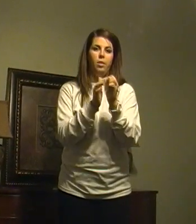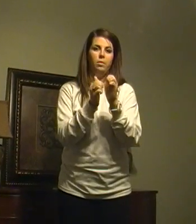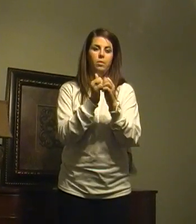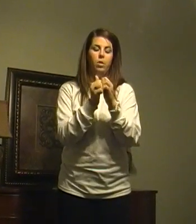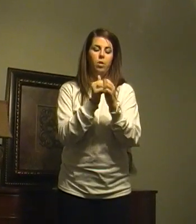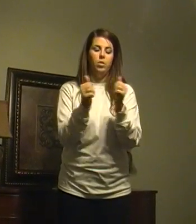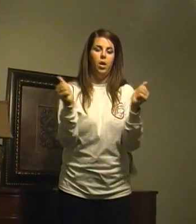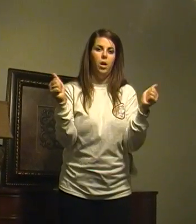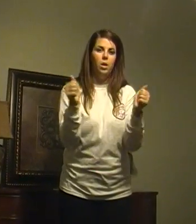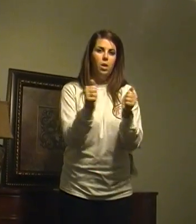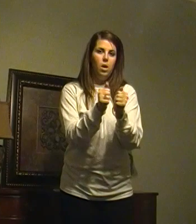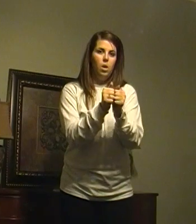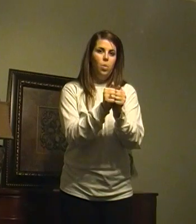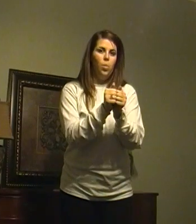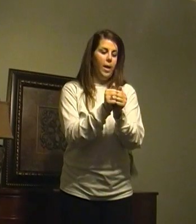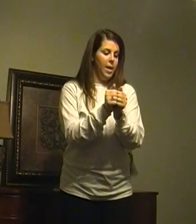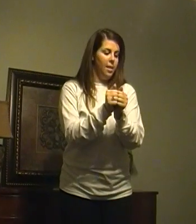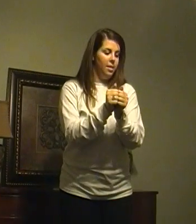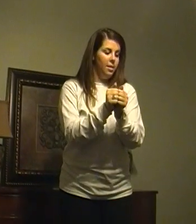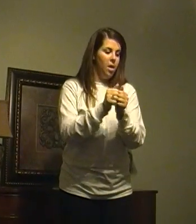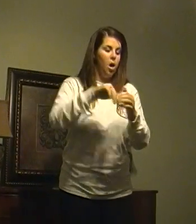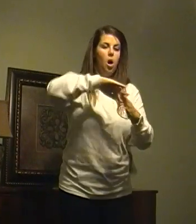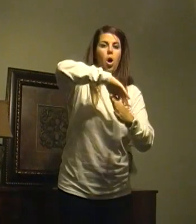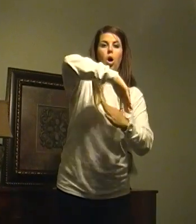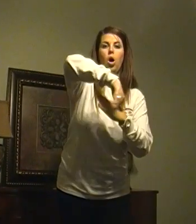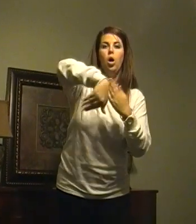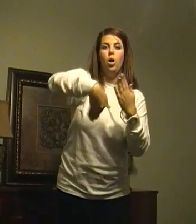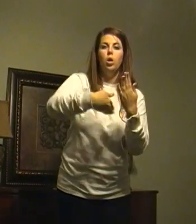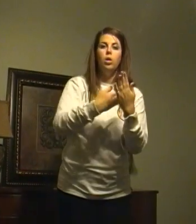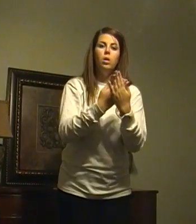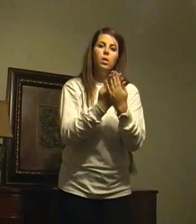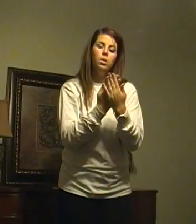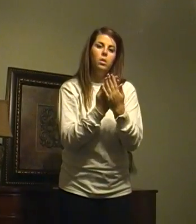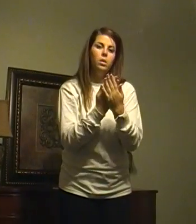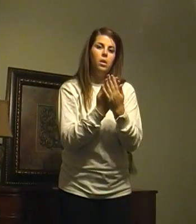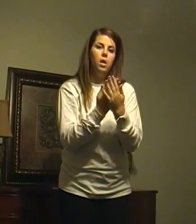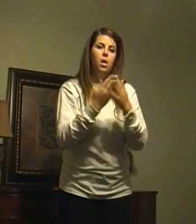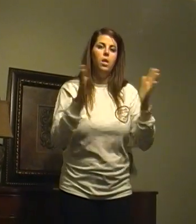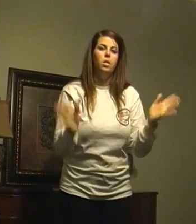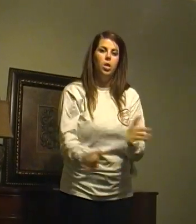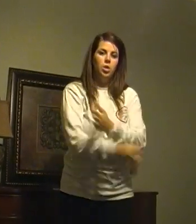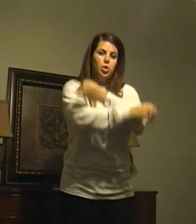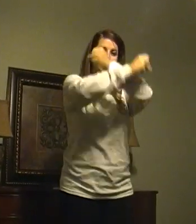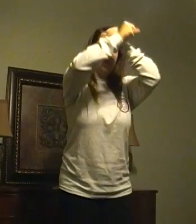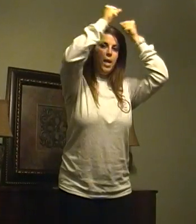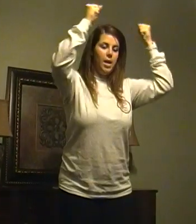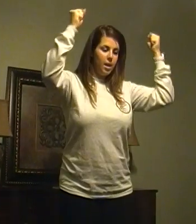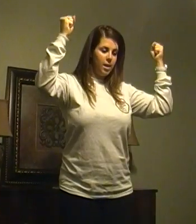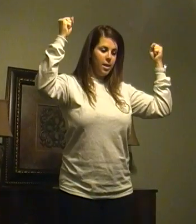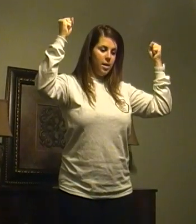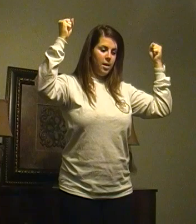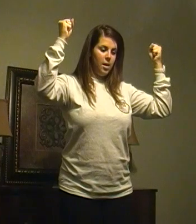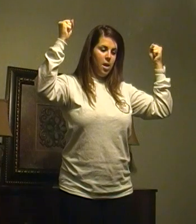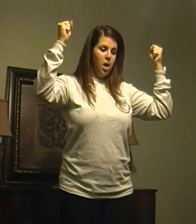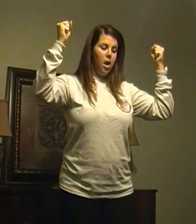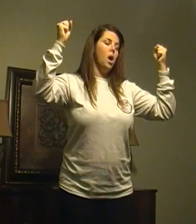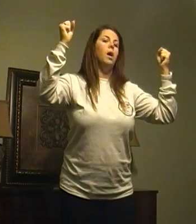your knuckles are. With all the strength of